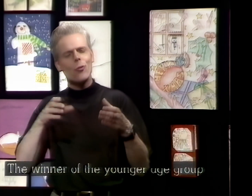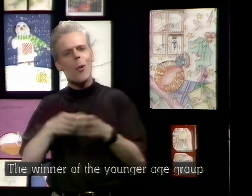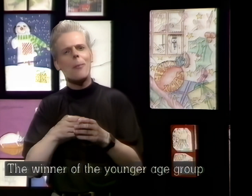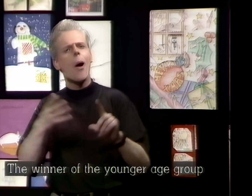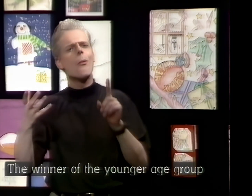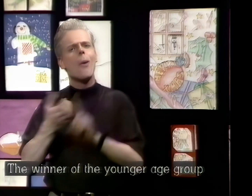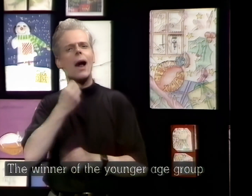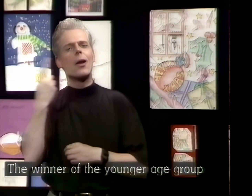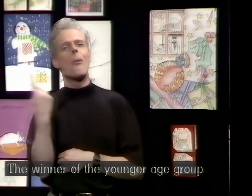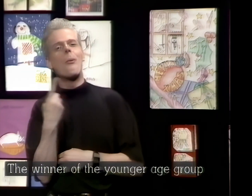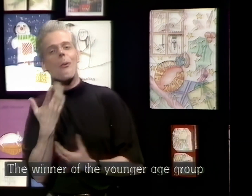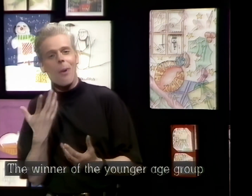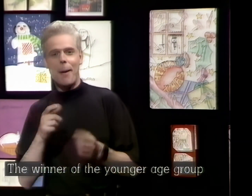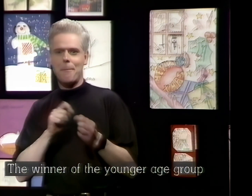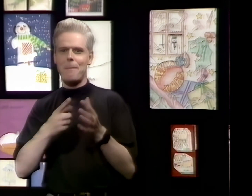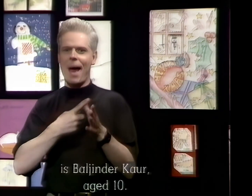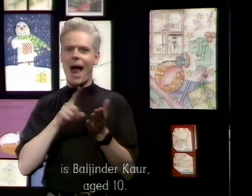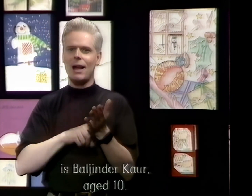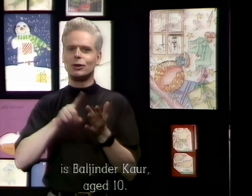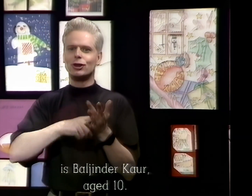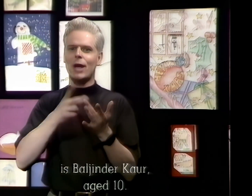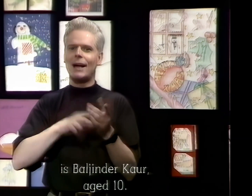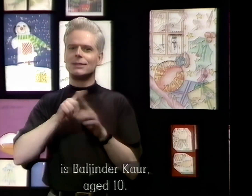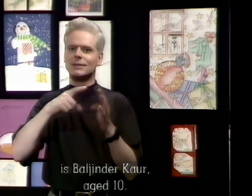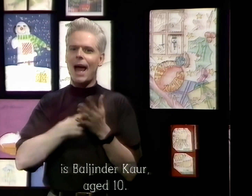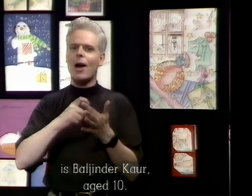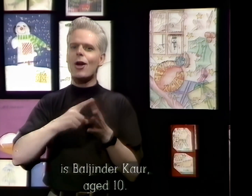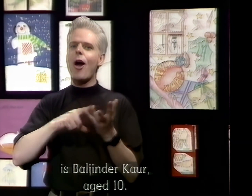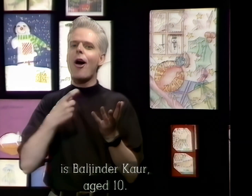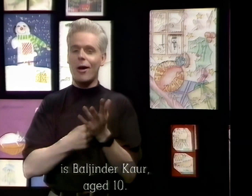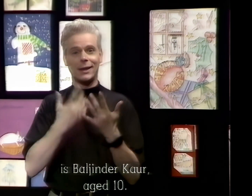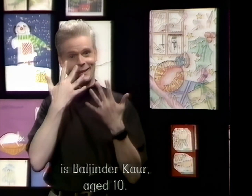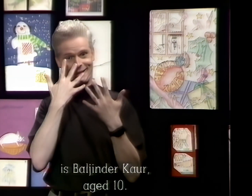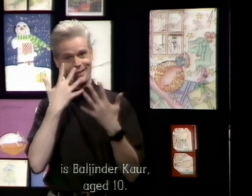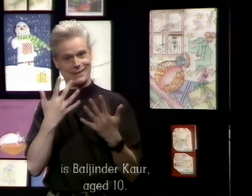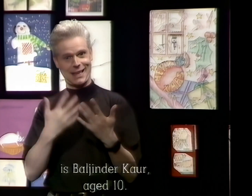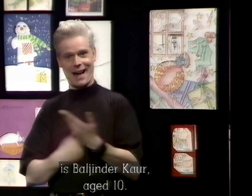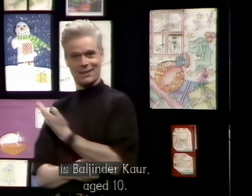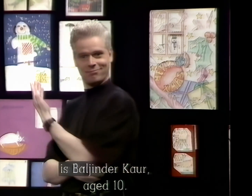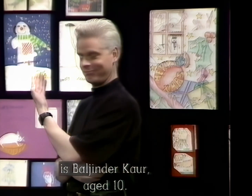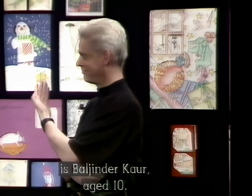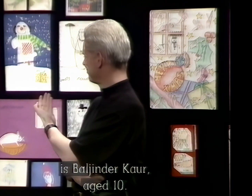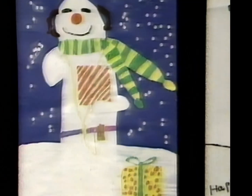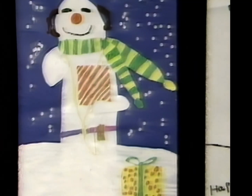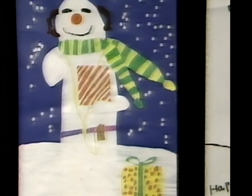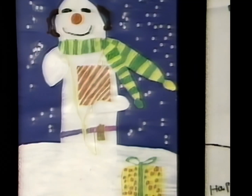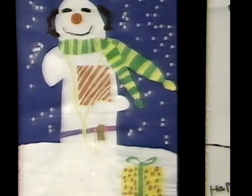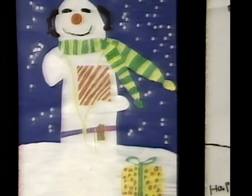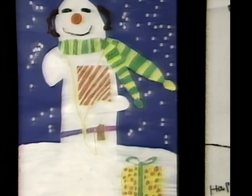And the winner of the younger age group is Baljinder Kaur, age 10, and that's this one.